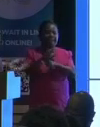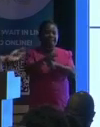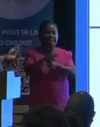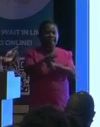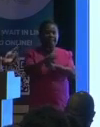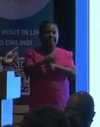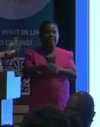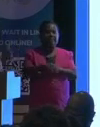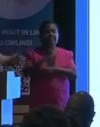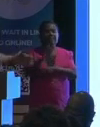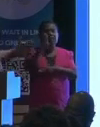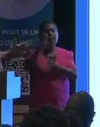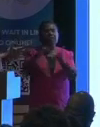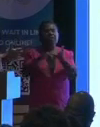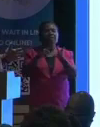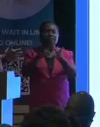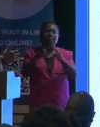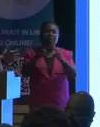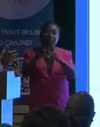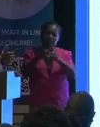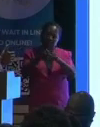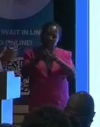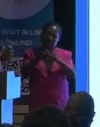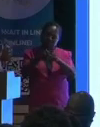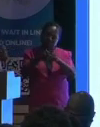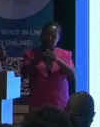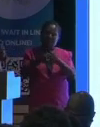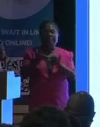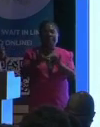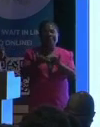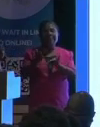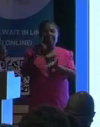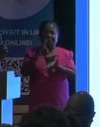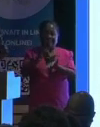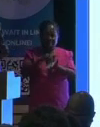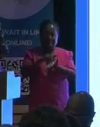And then your tax lodgements will be up to date.